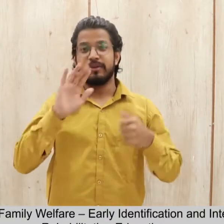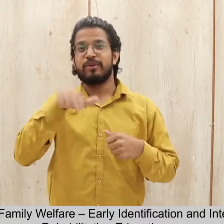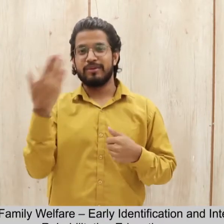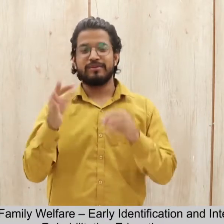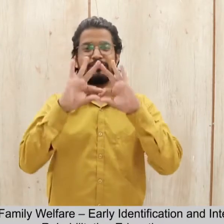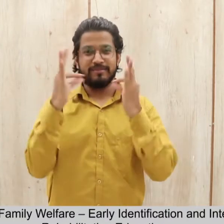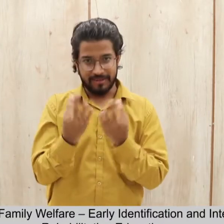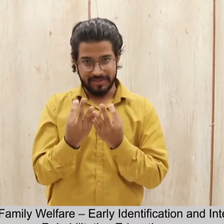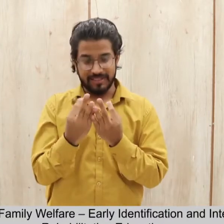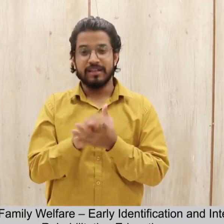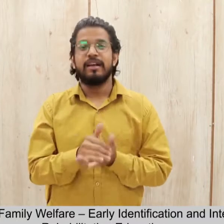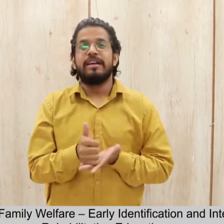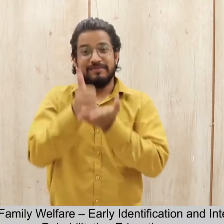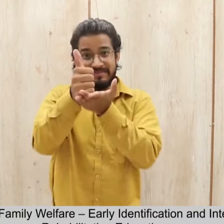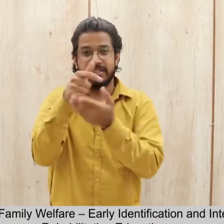Ministry of Health and Family Welfare.